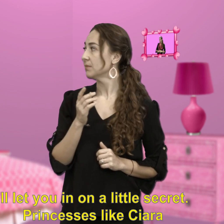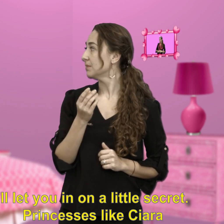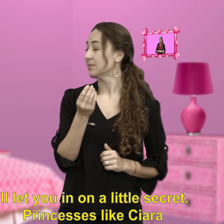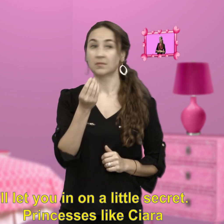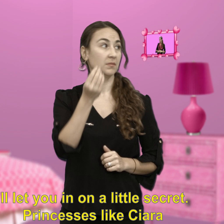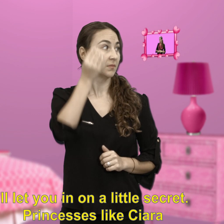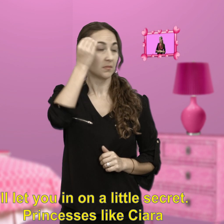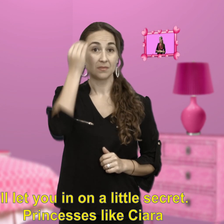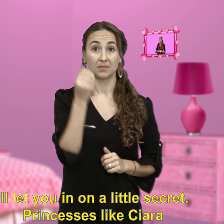I'll let you in on a little secret.